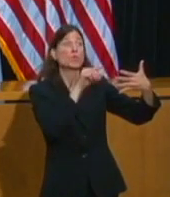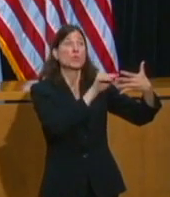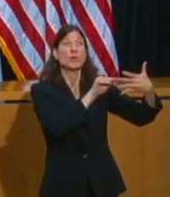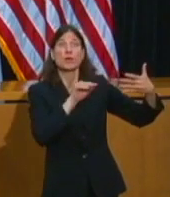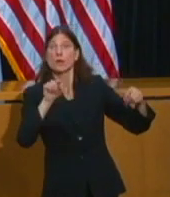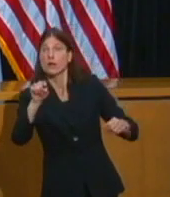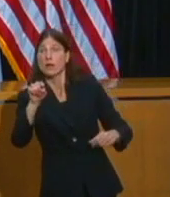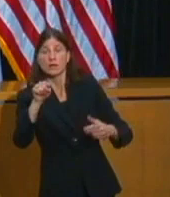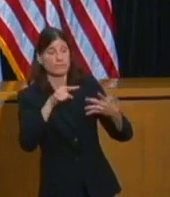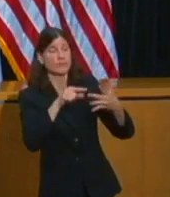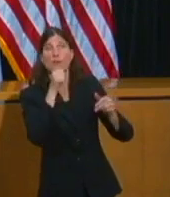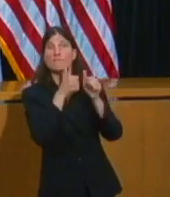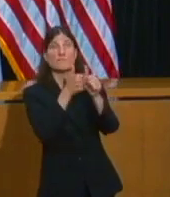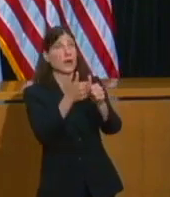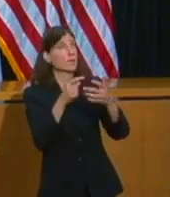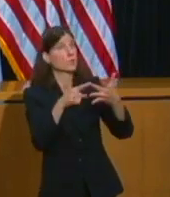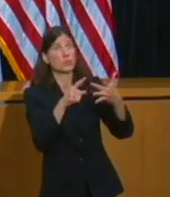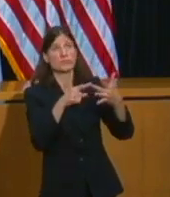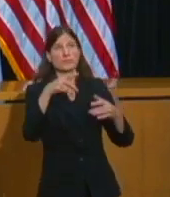of communication.